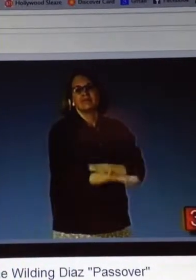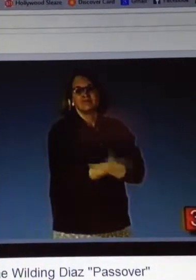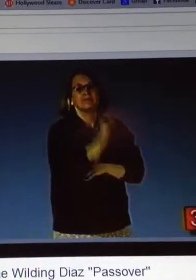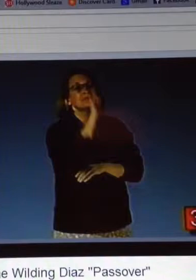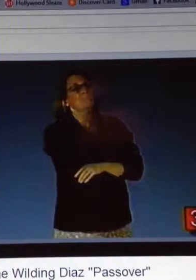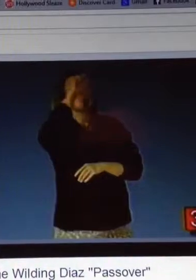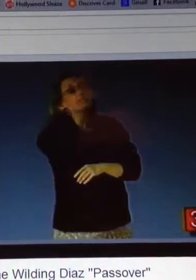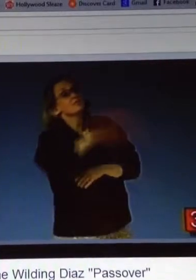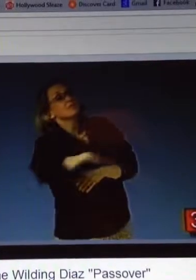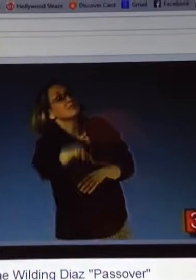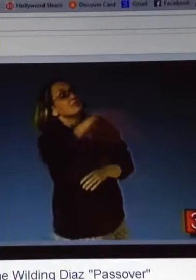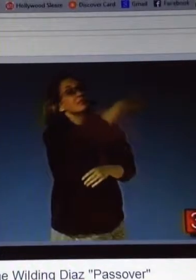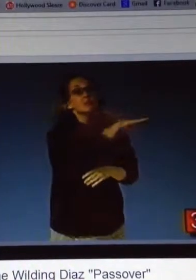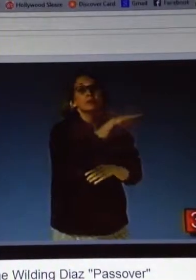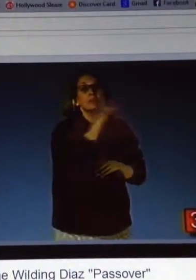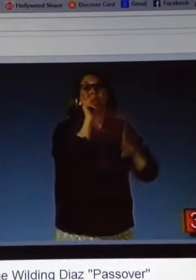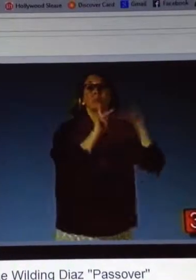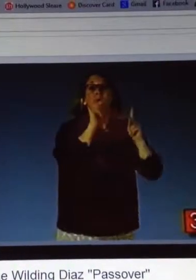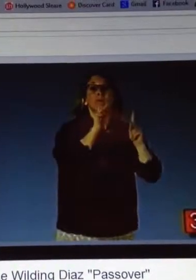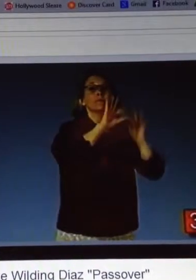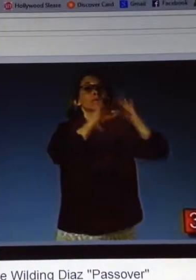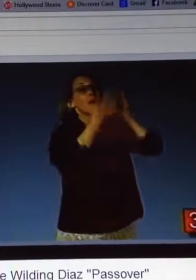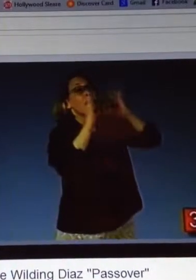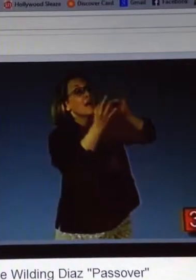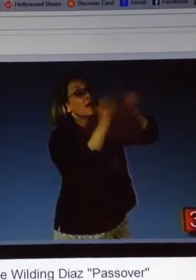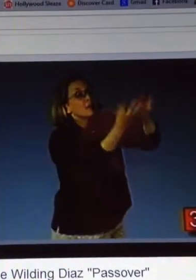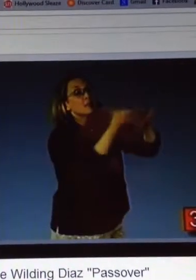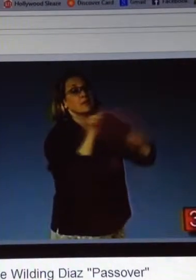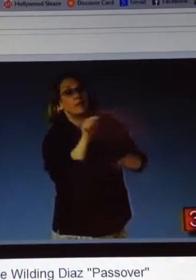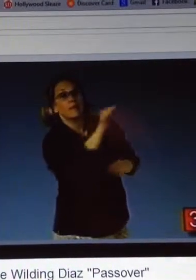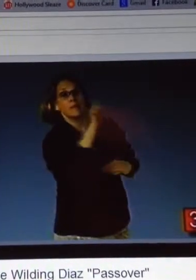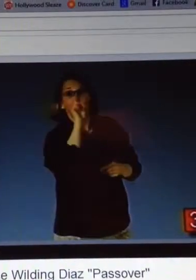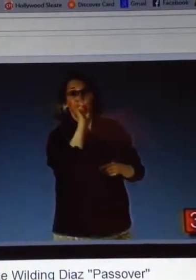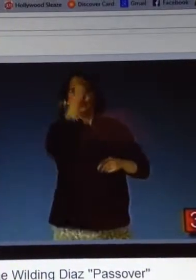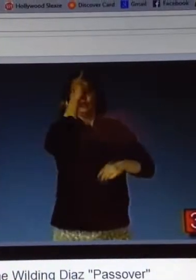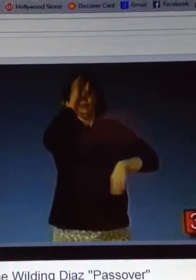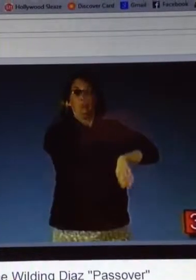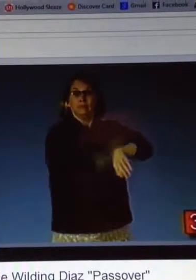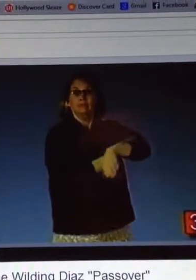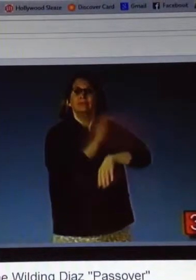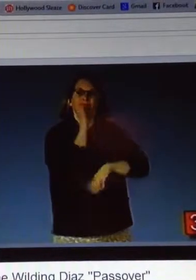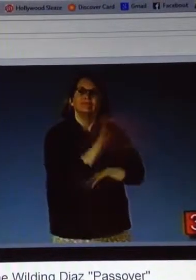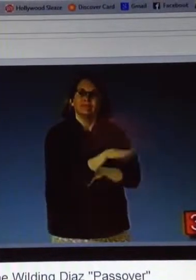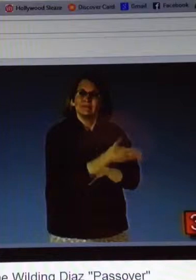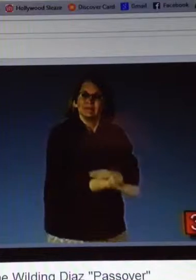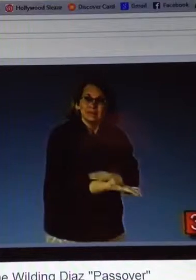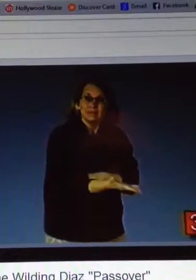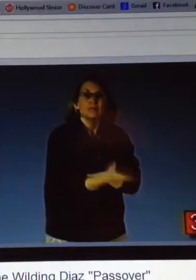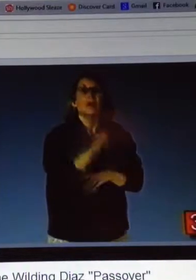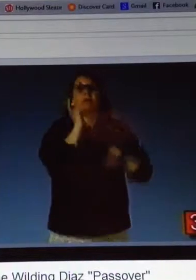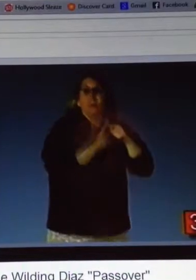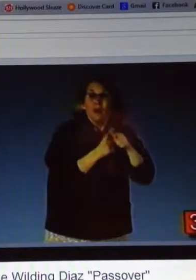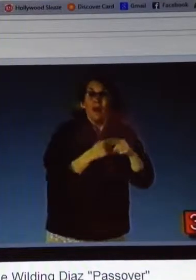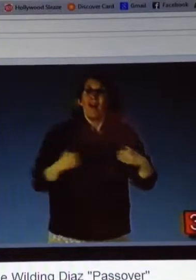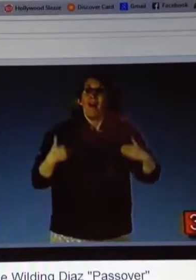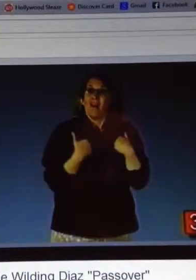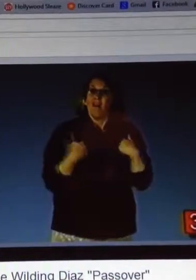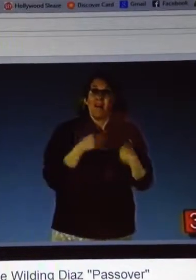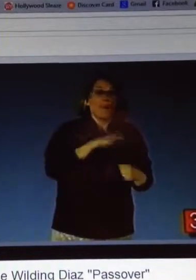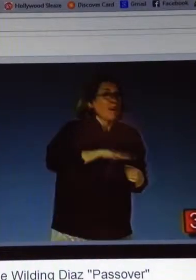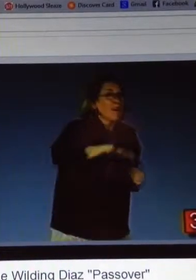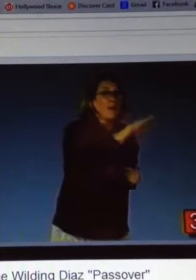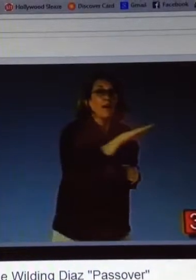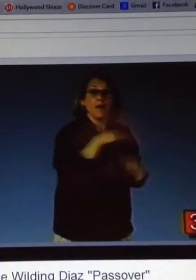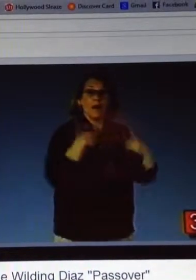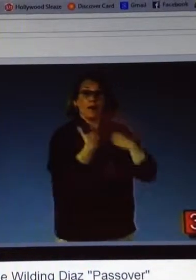So he tried 10 times, and as the king said no the 10th time, he told the king that the oldest son would die, and that all the other people